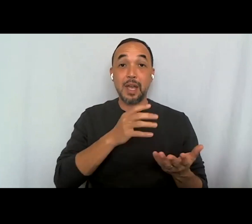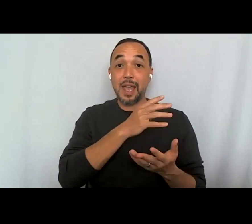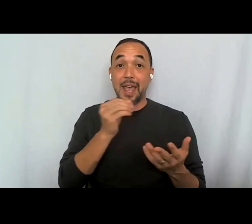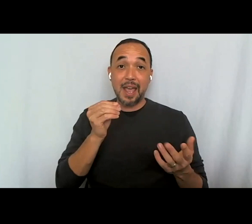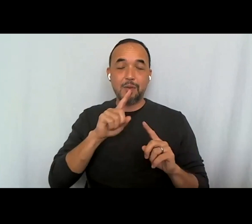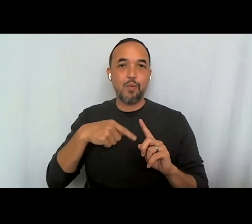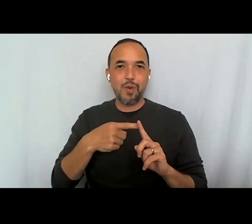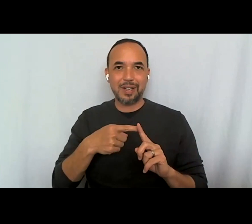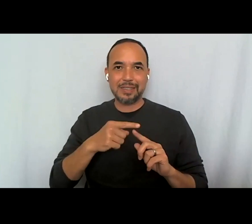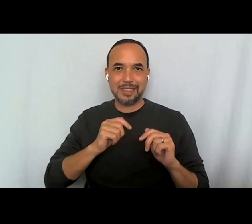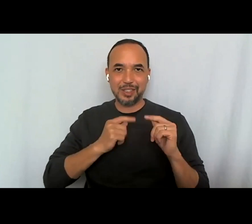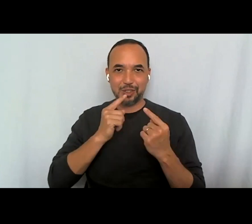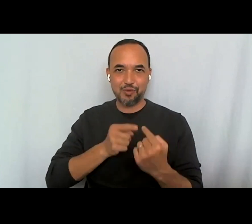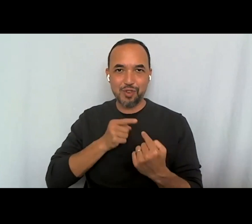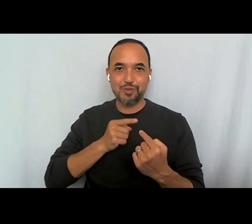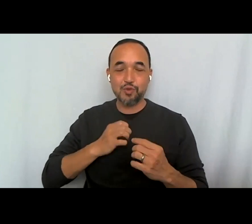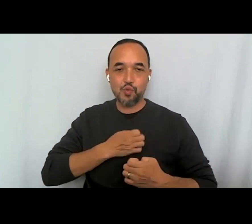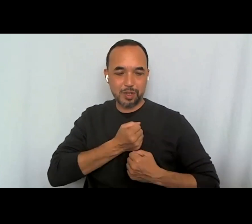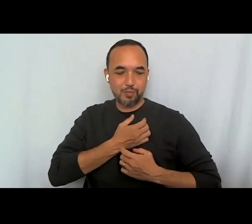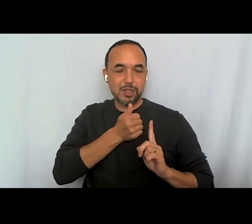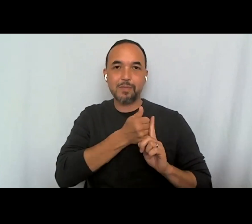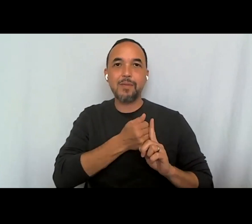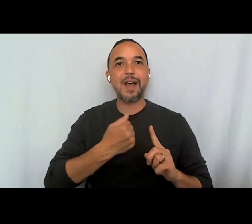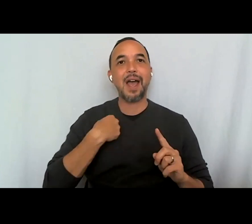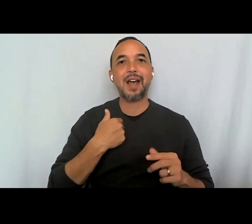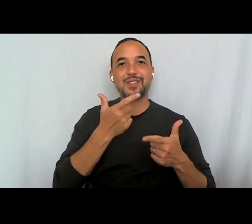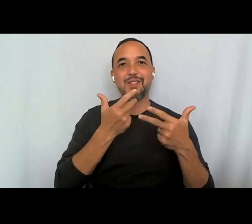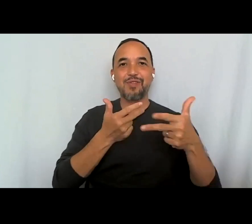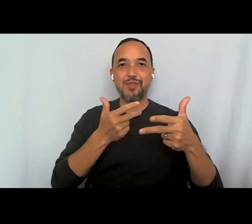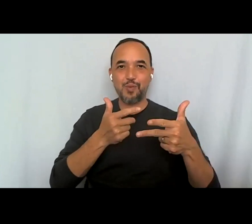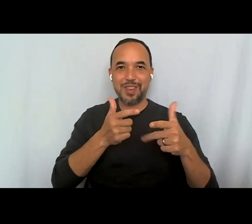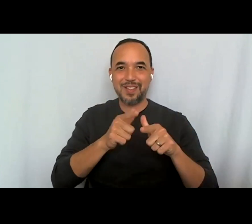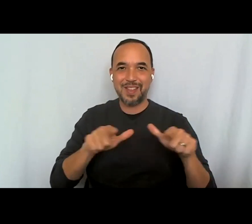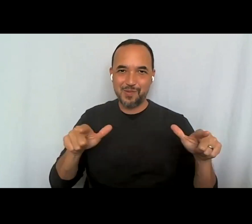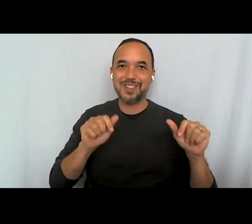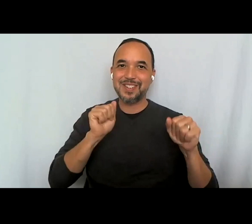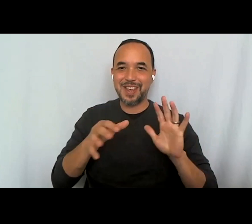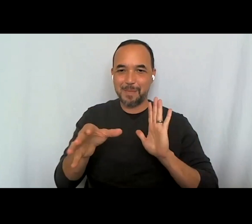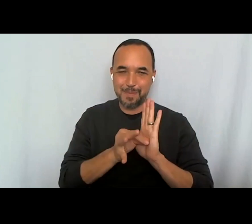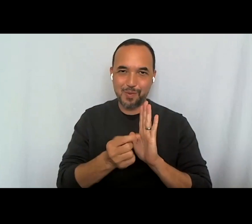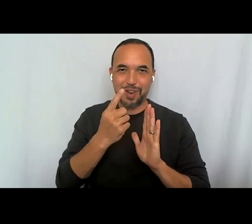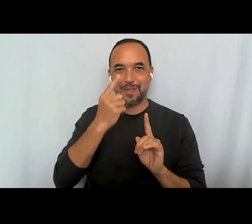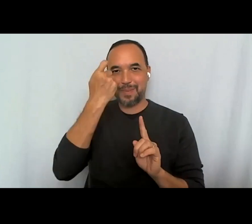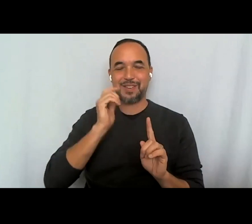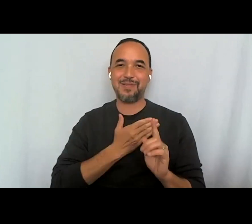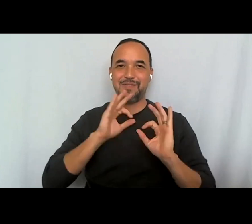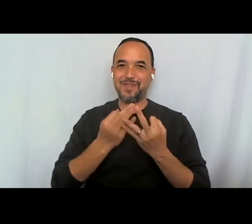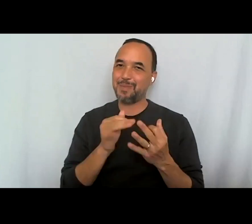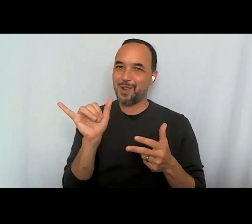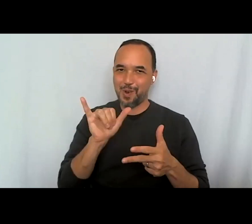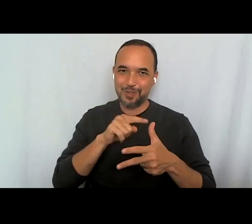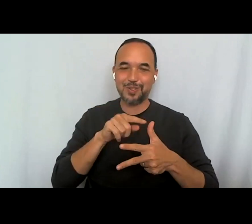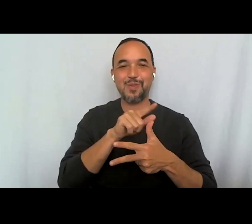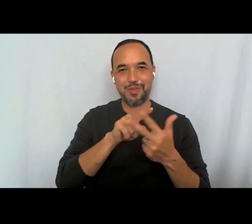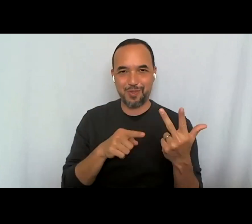our household is also trilingual. So that, I believe, gives him confidence, and it also